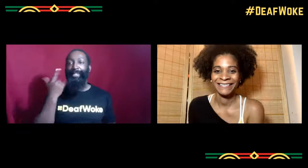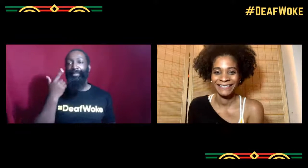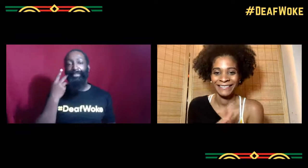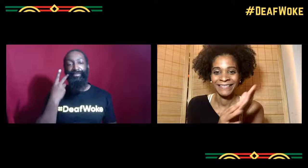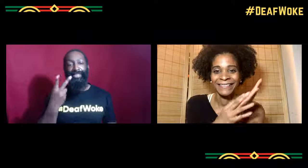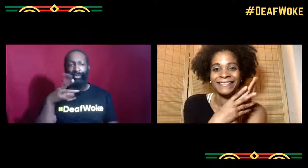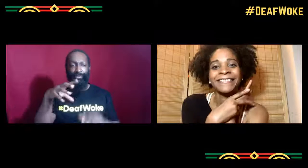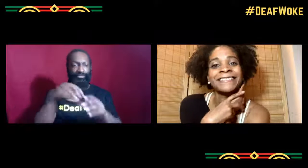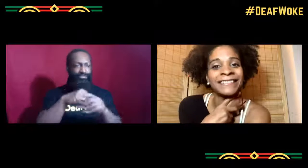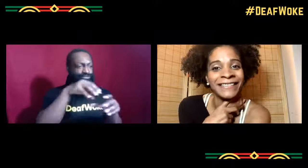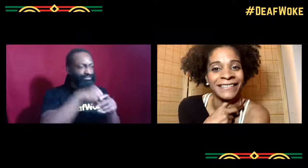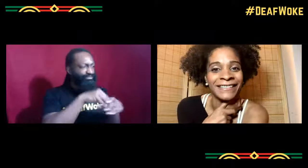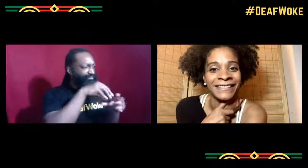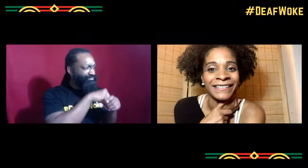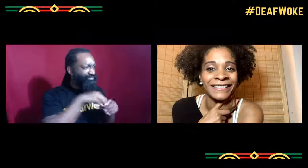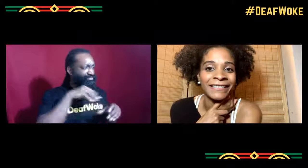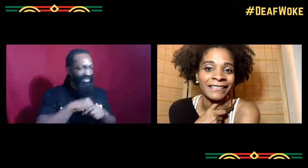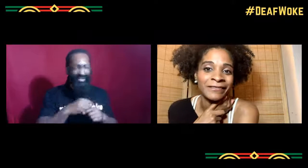Yeah.